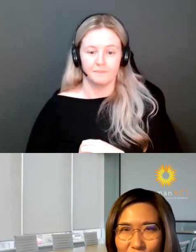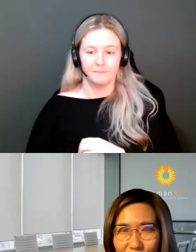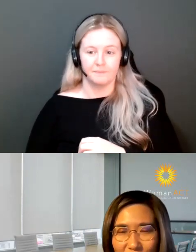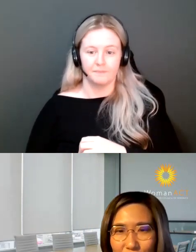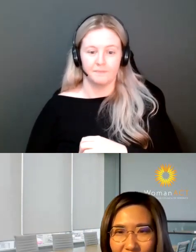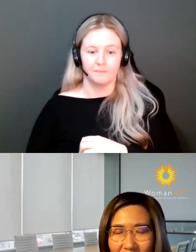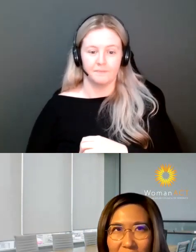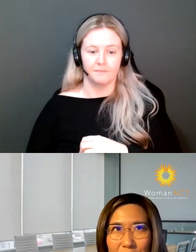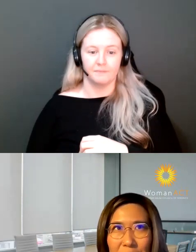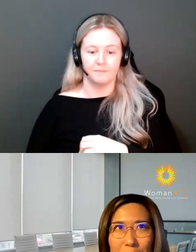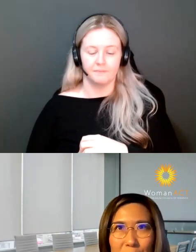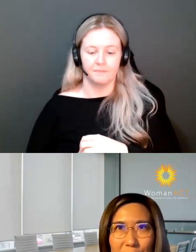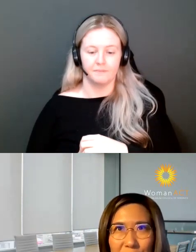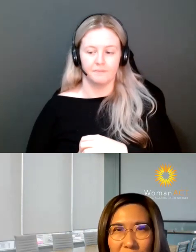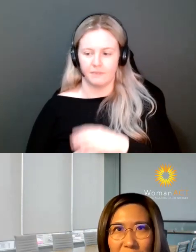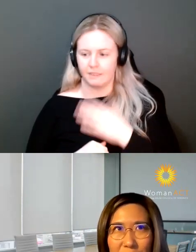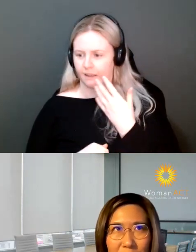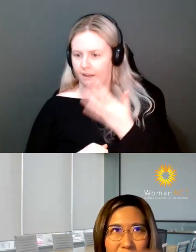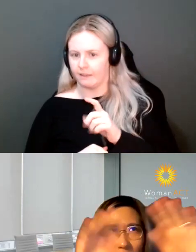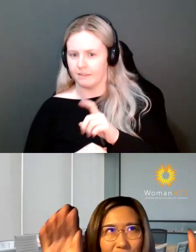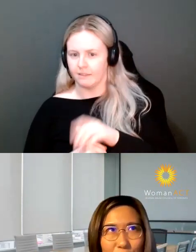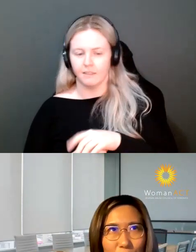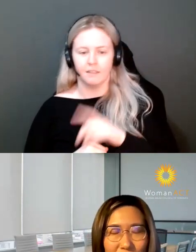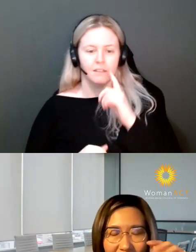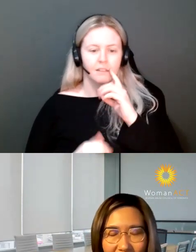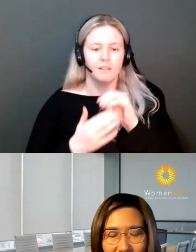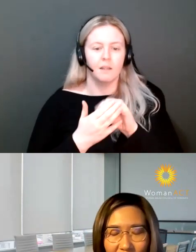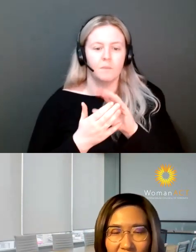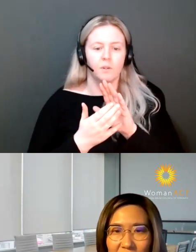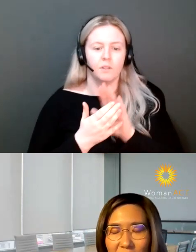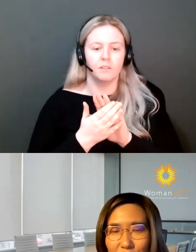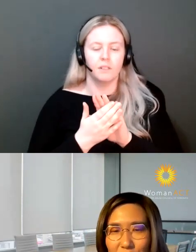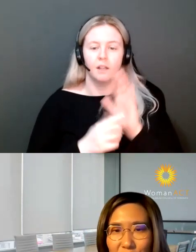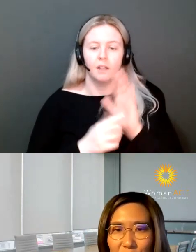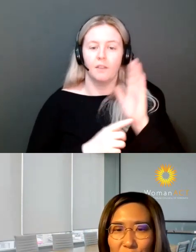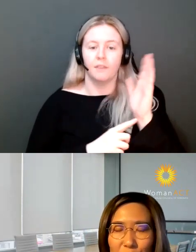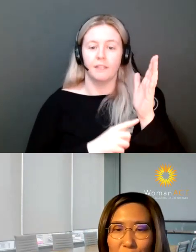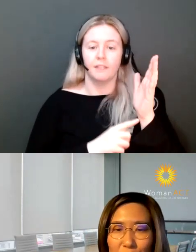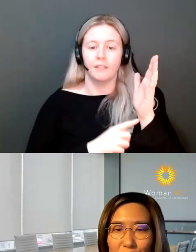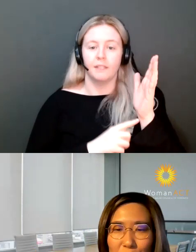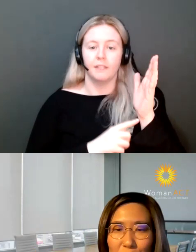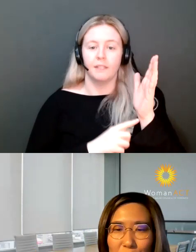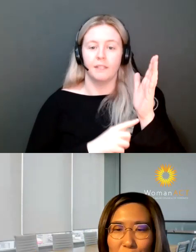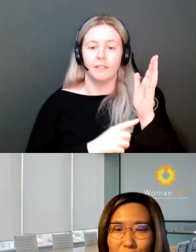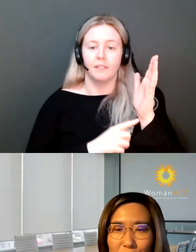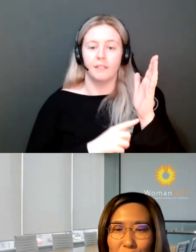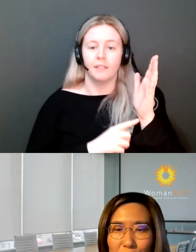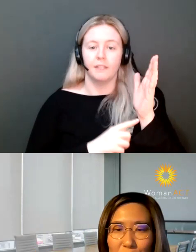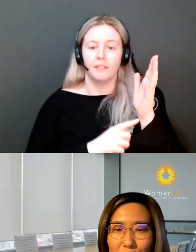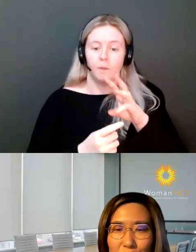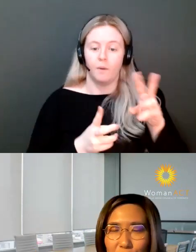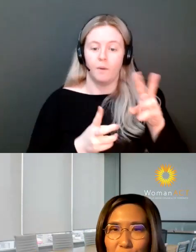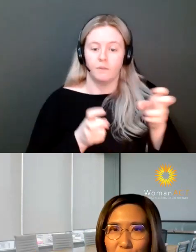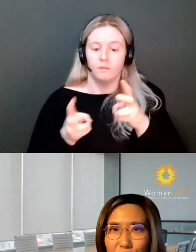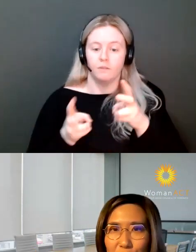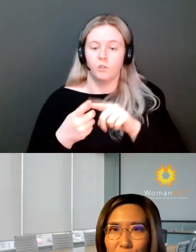I put the speakers from the website in the chat, but just a reminder, you guys can also still